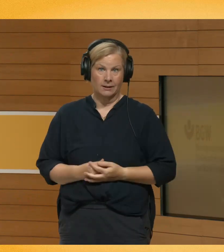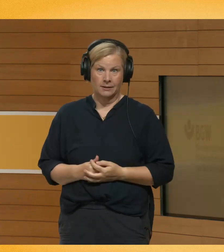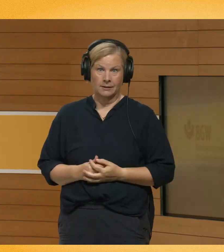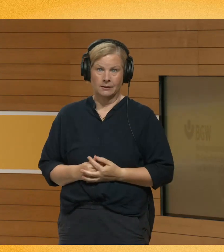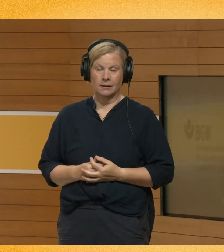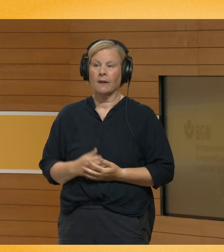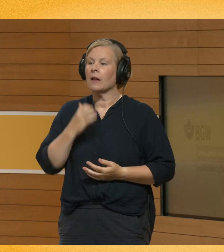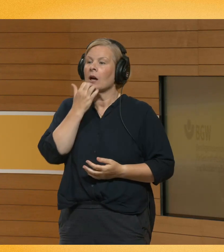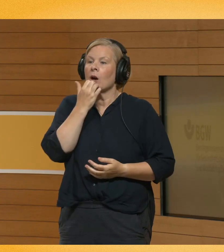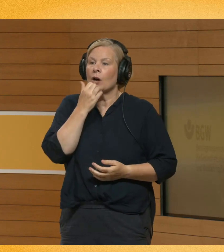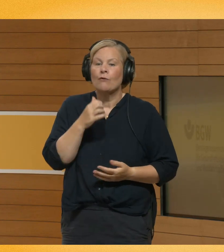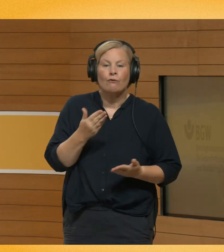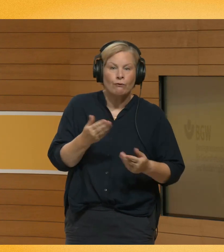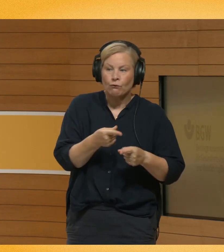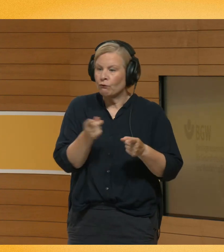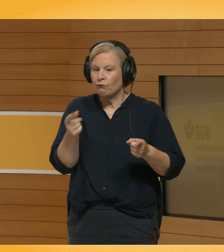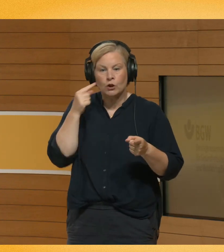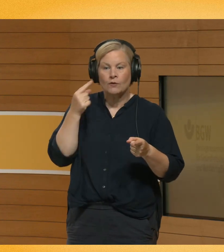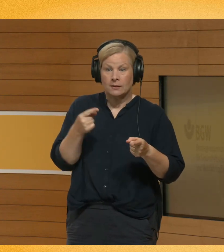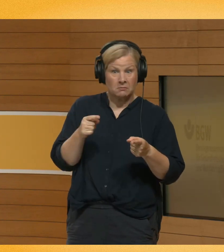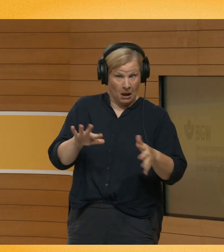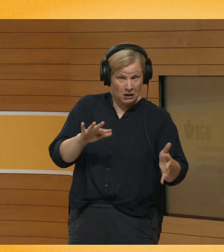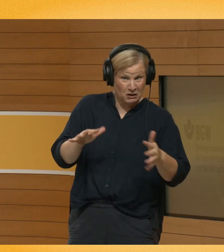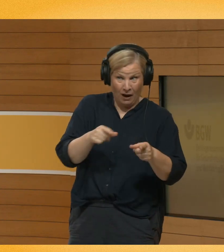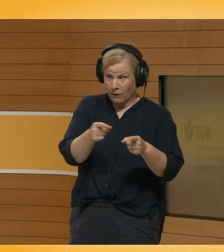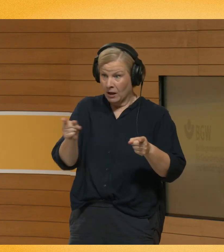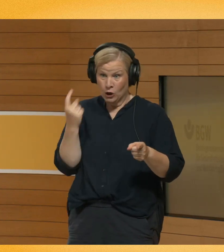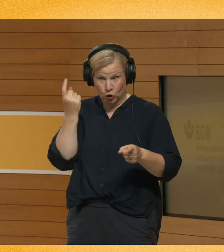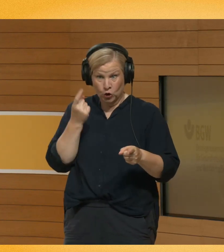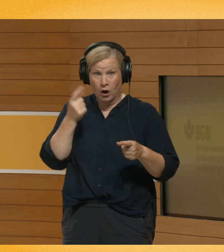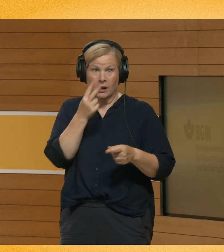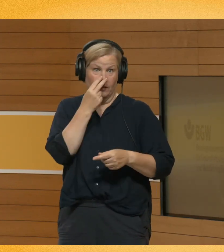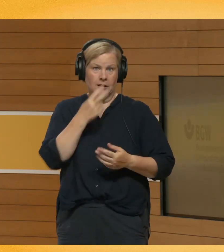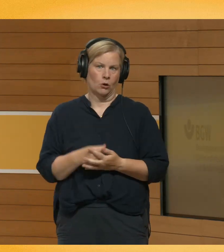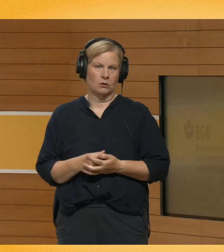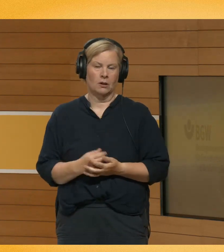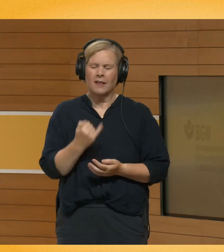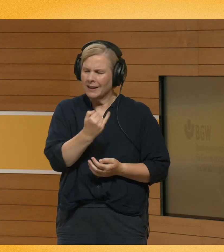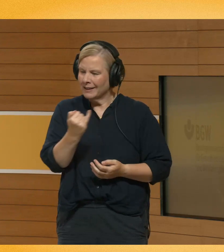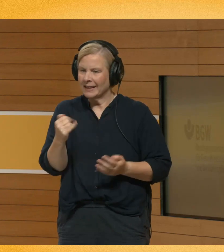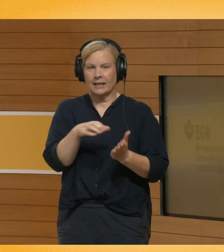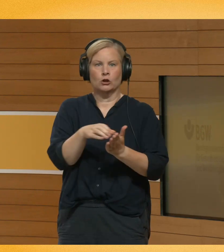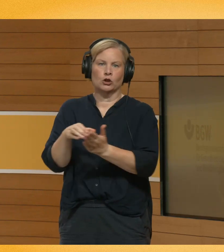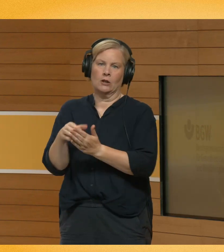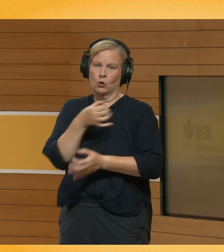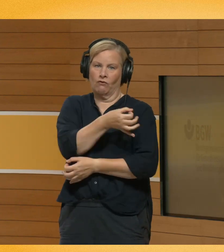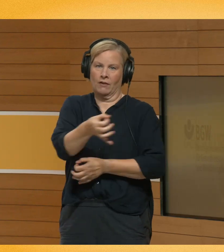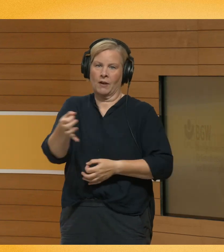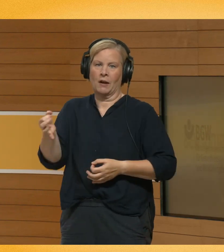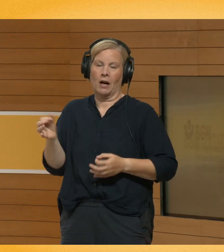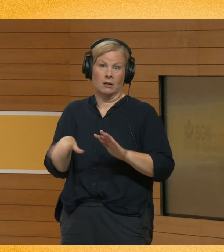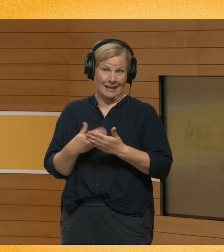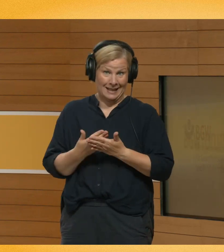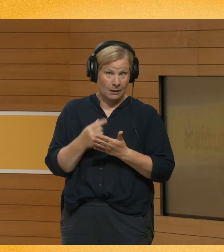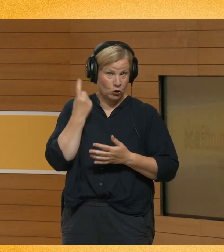are on each and every ward, and also what potential staff nurses see.